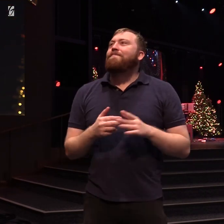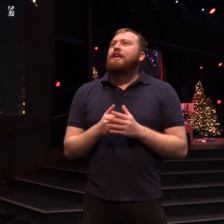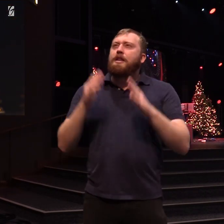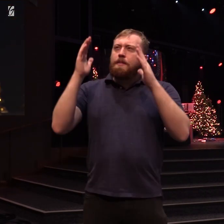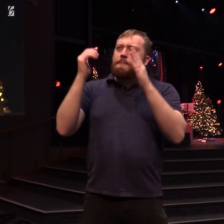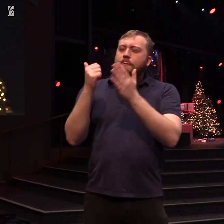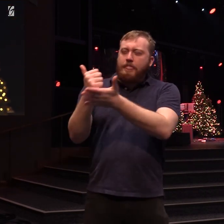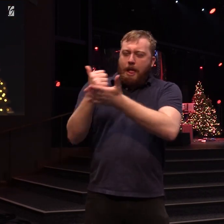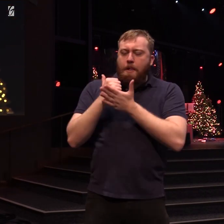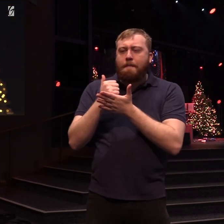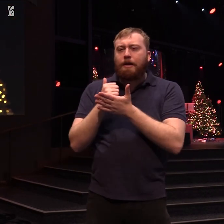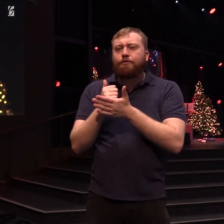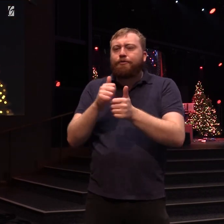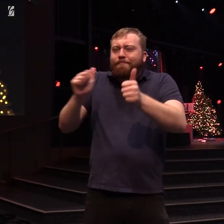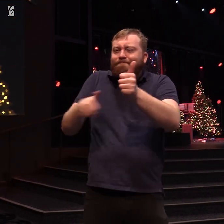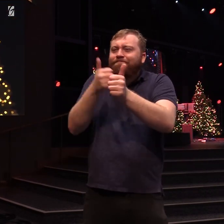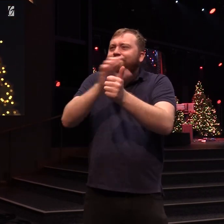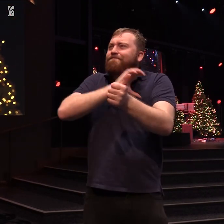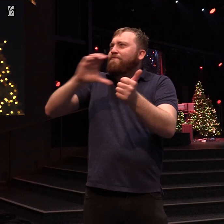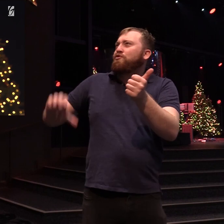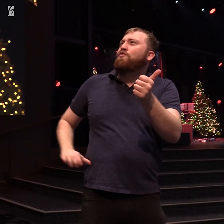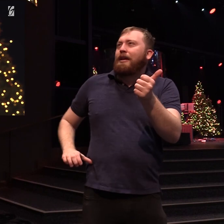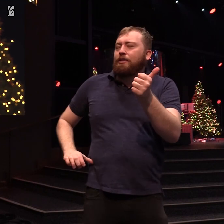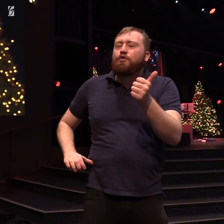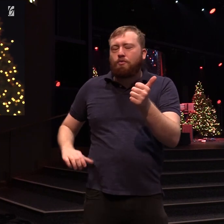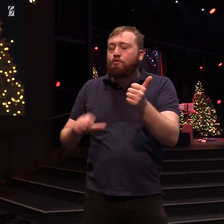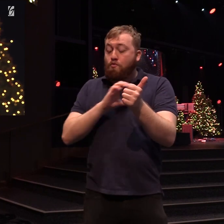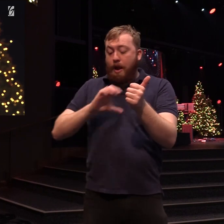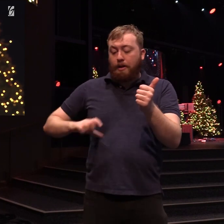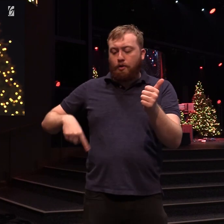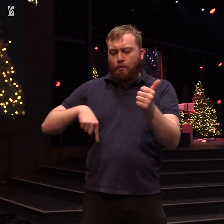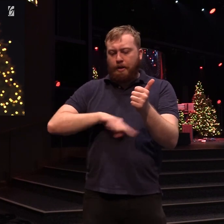see Christ, just Christ. Through Christ we pray.